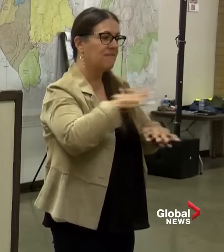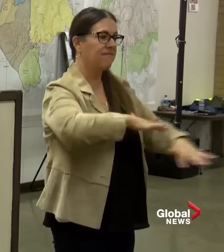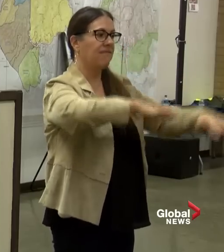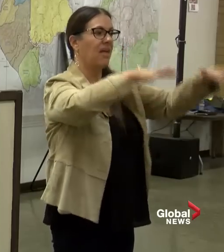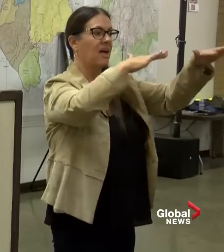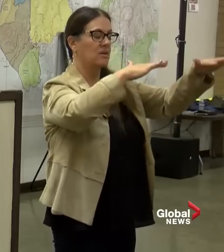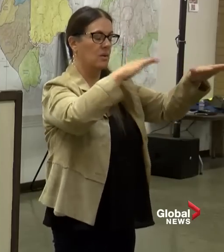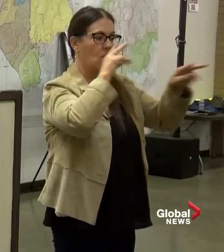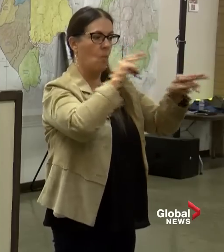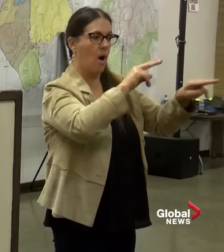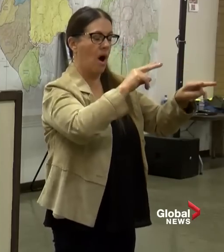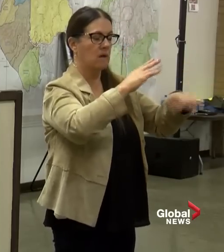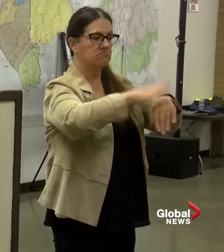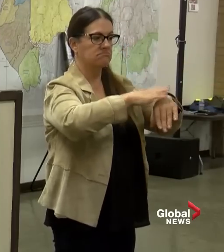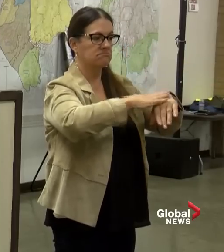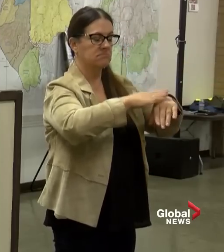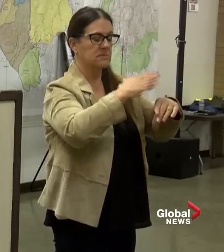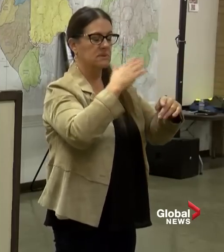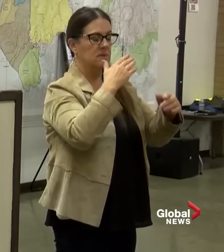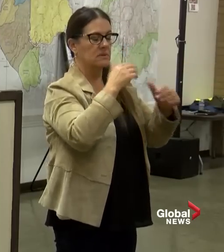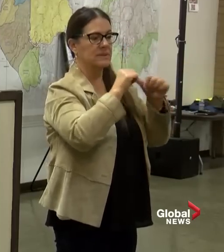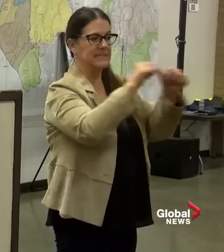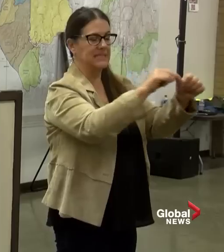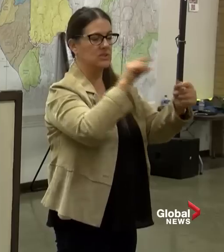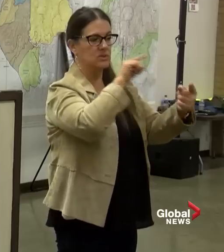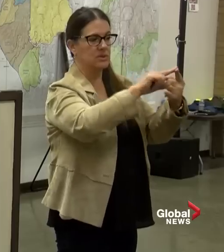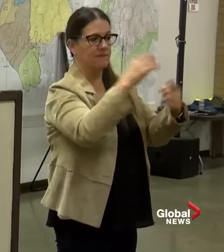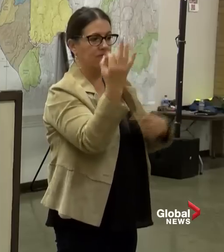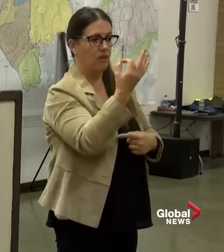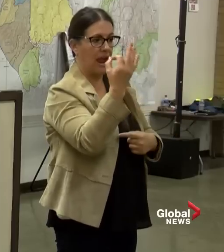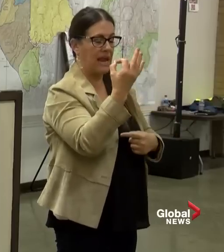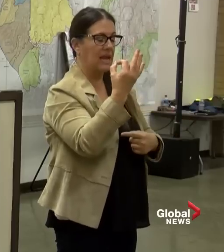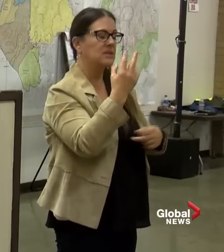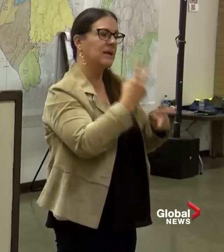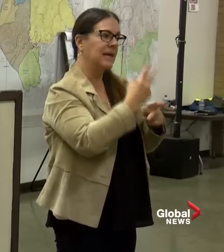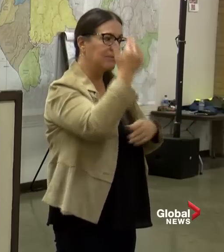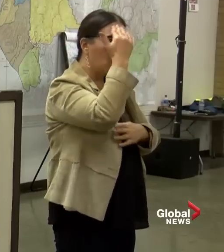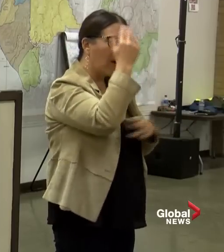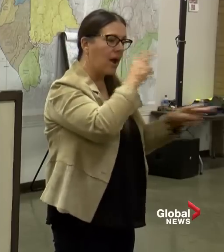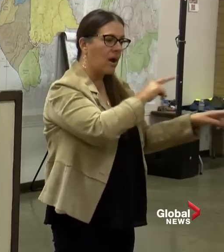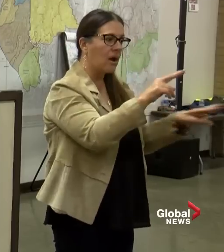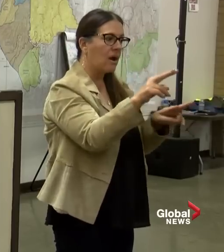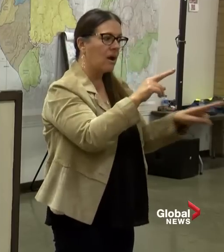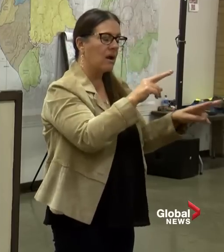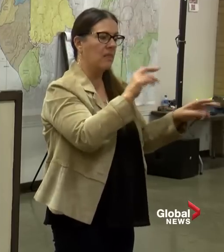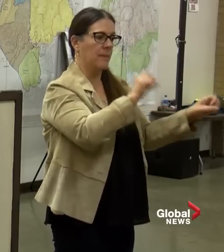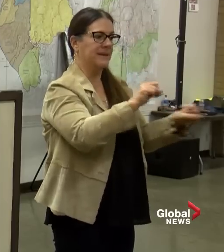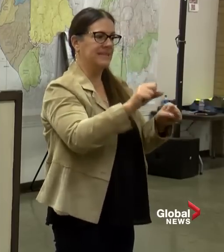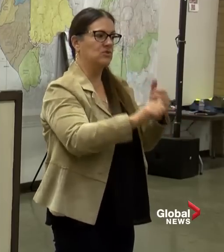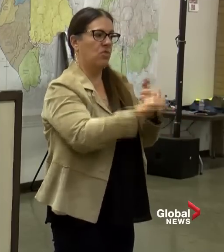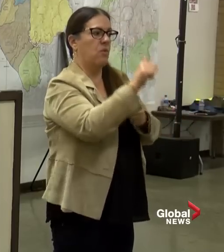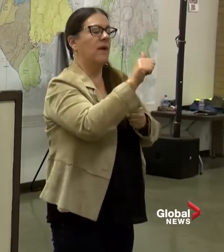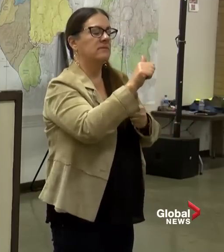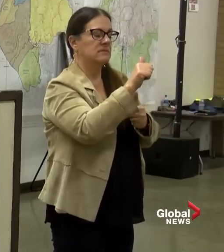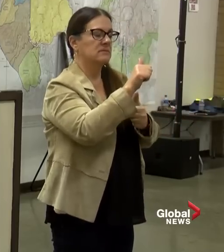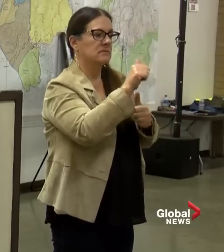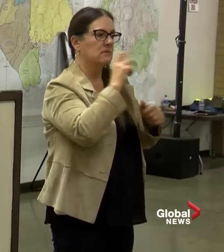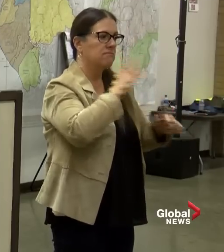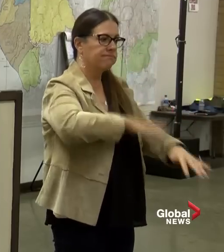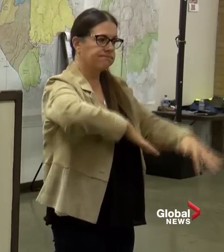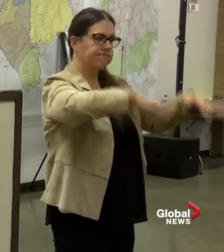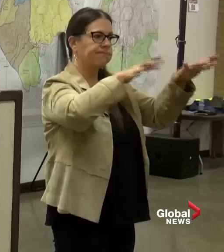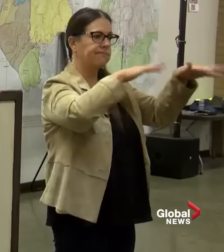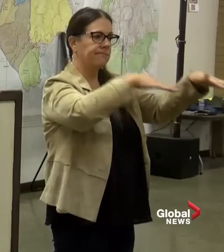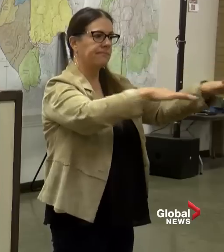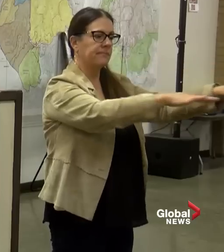through Friday to increase awareness of the potential threat. A watch